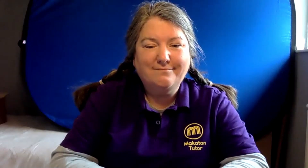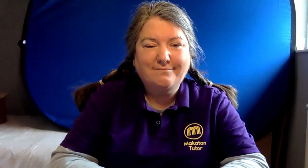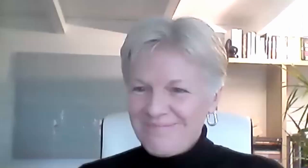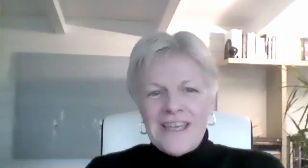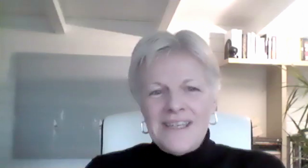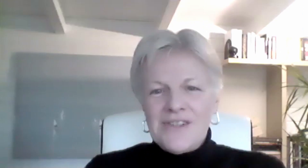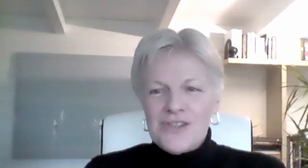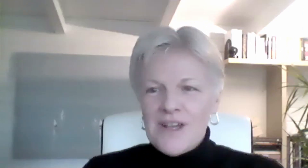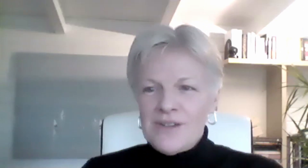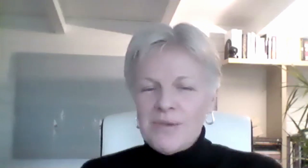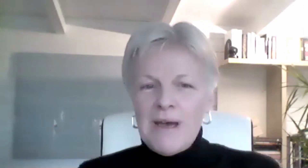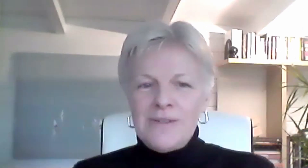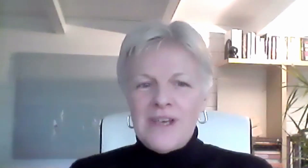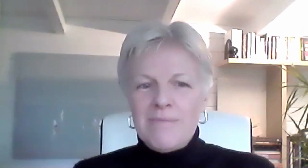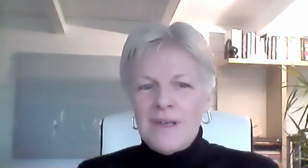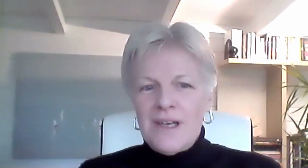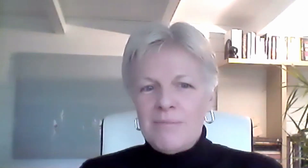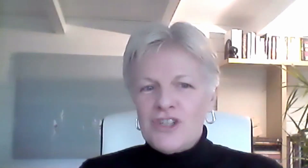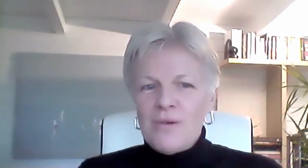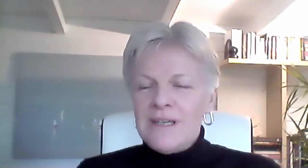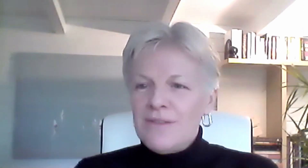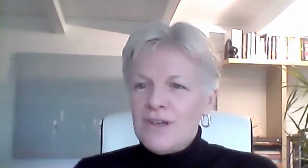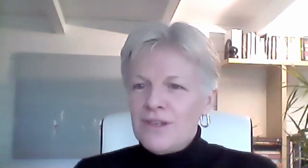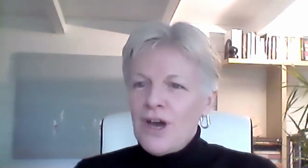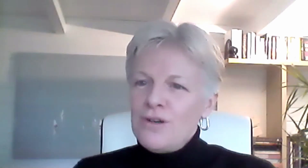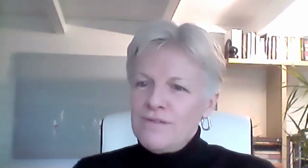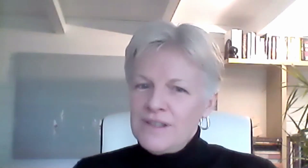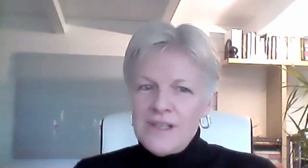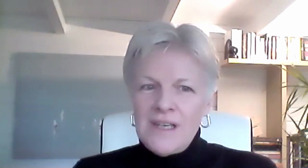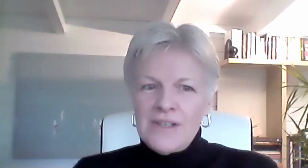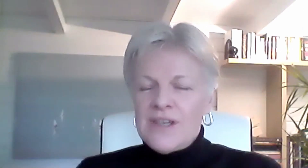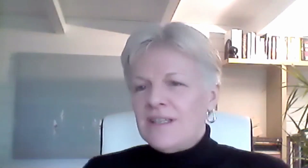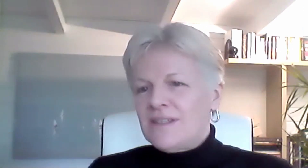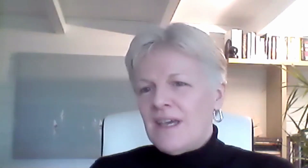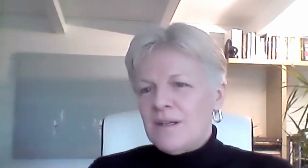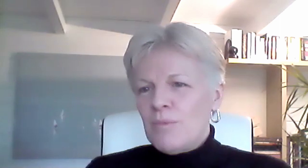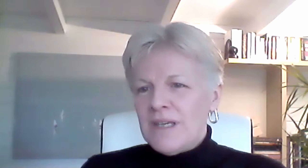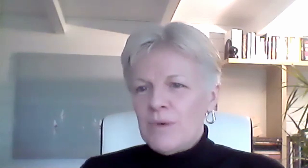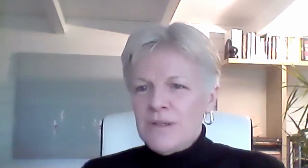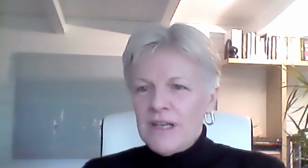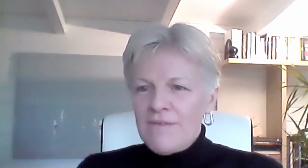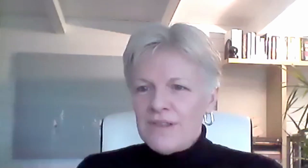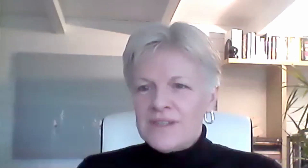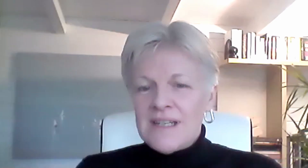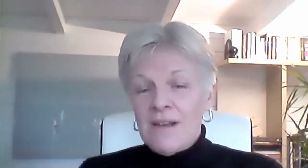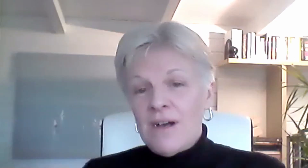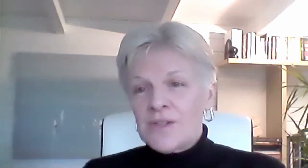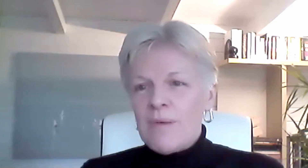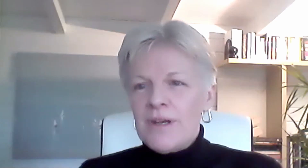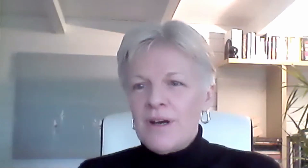So Jackie has just asked about showing the COVID signs again, and we covered this in our last webinar,